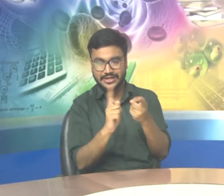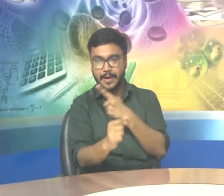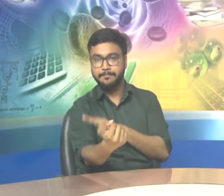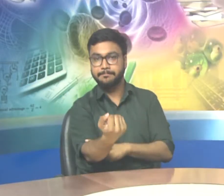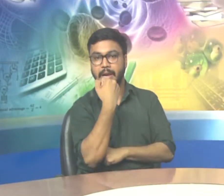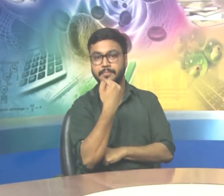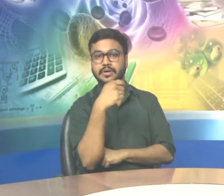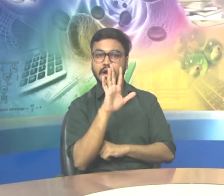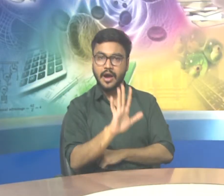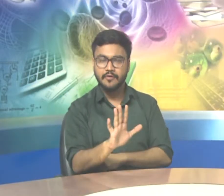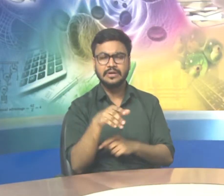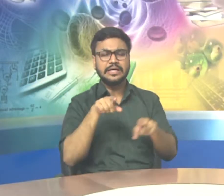Transformation,